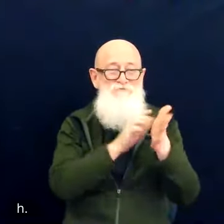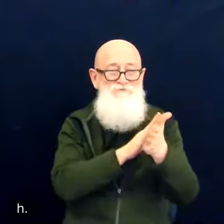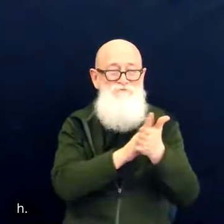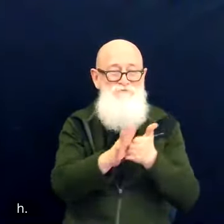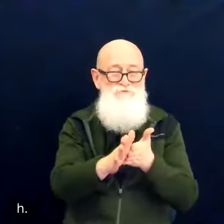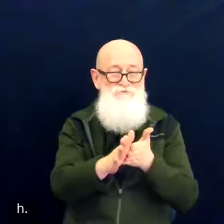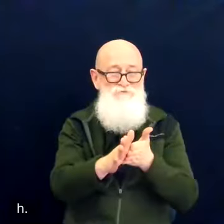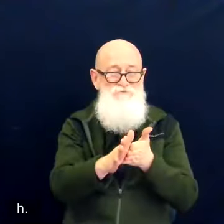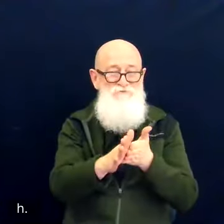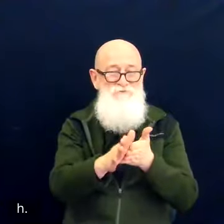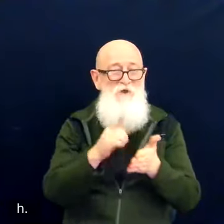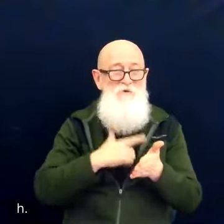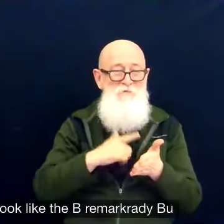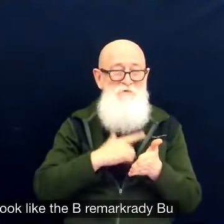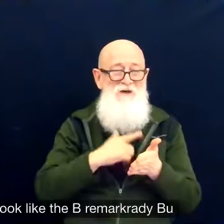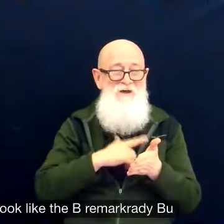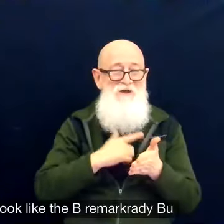ha, ha.